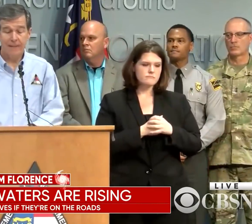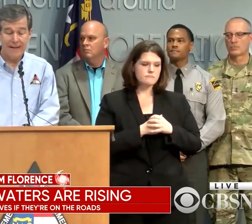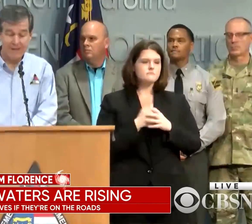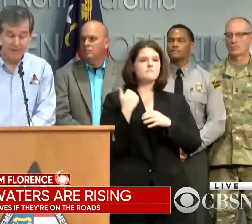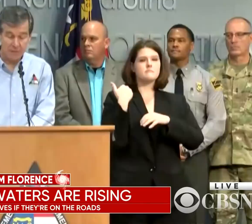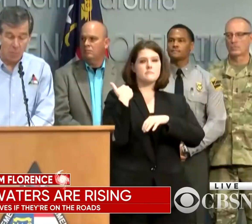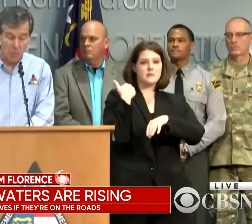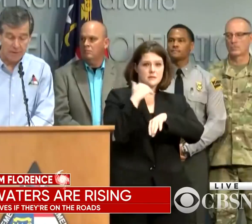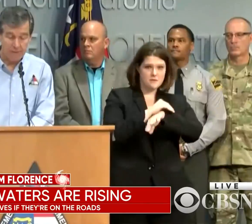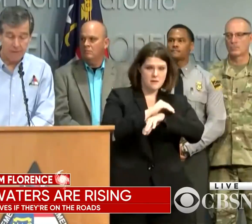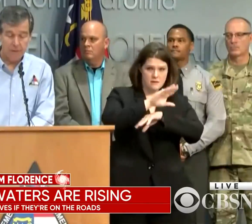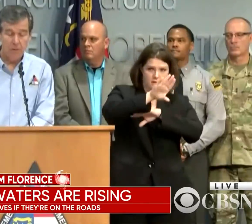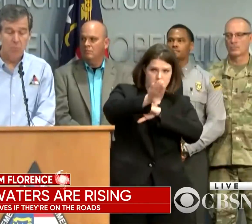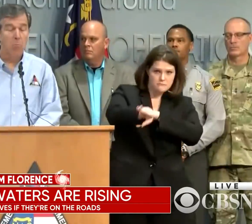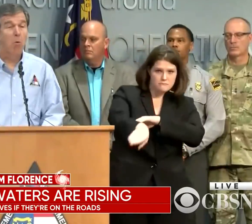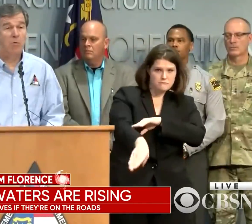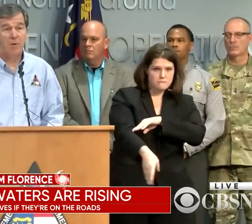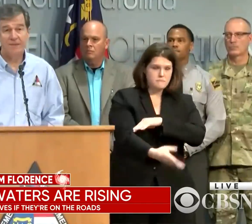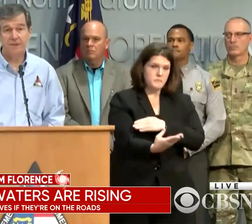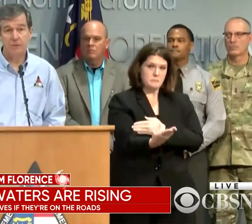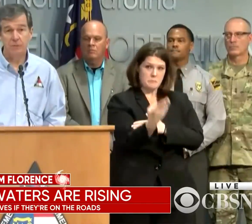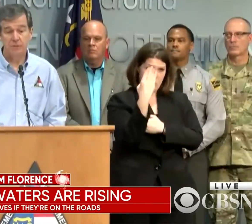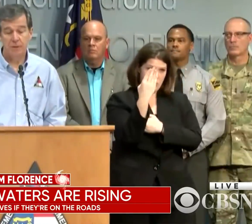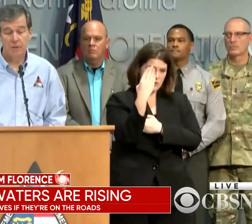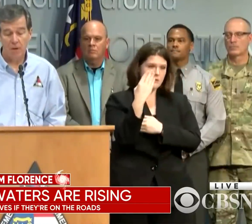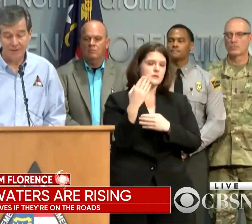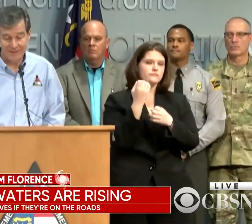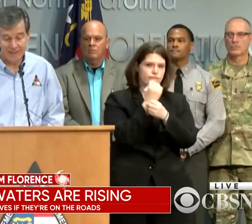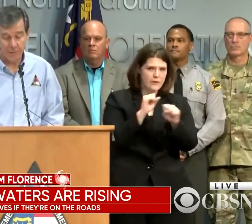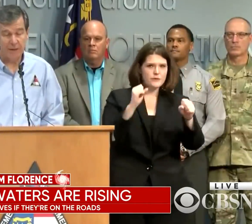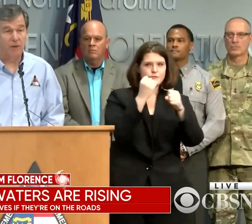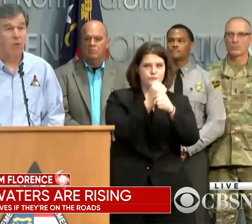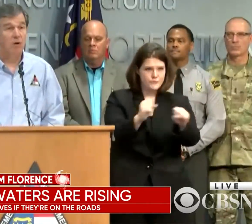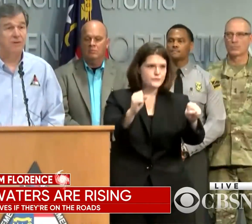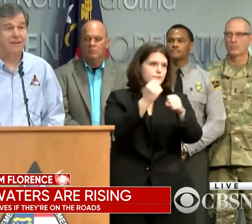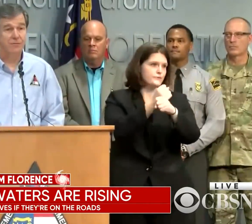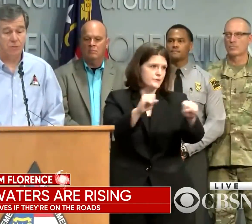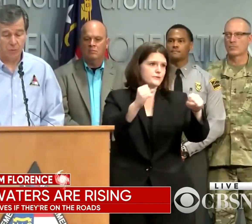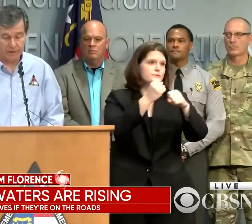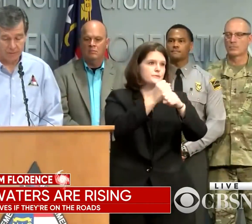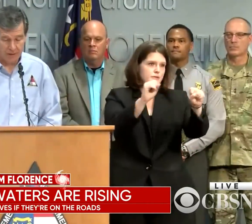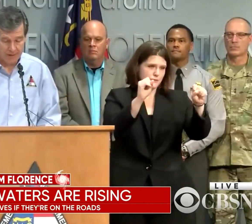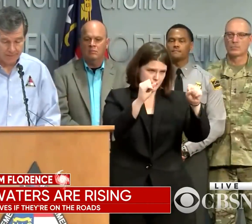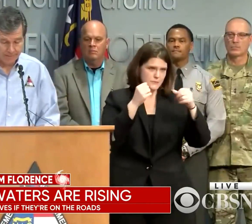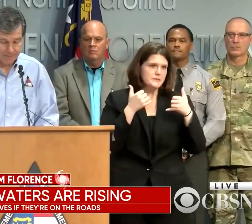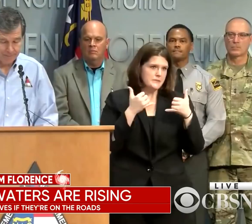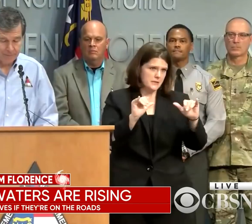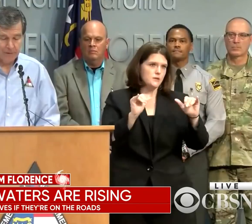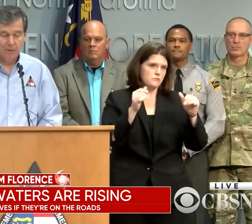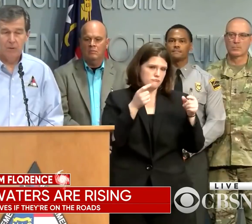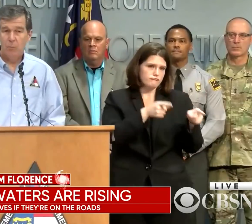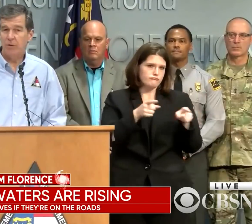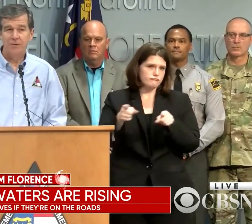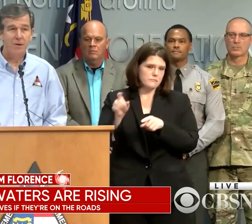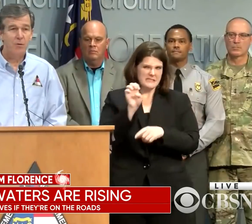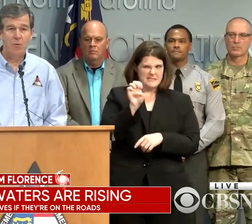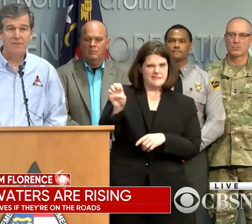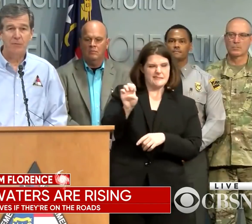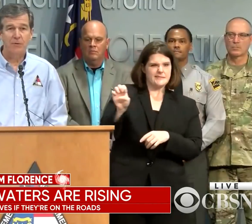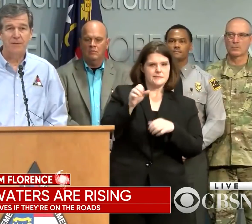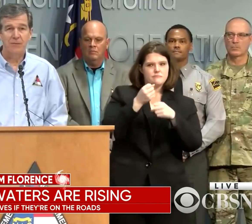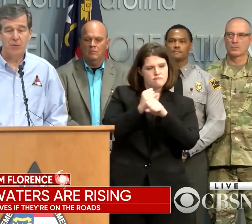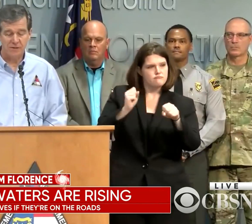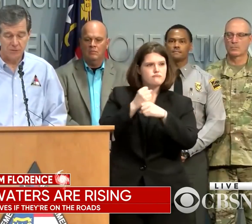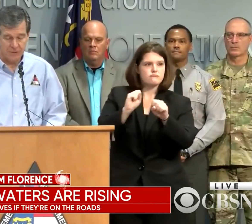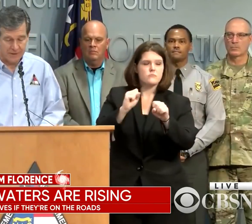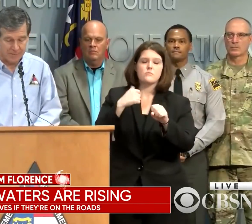Overnight and into this morning, more rescues are continuing across eastern North Carolina. We are so